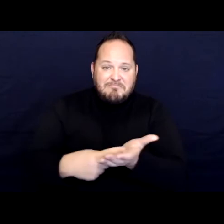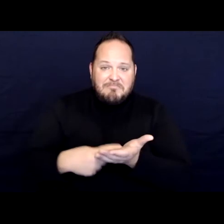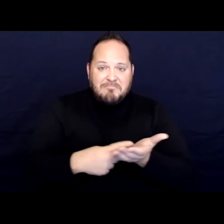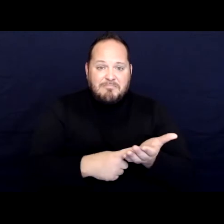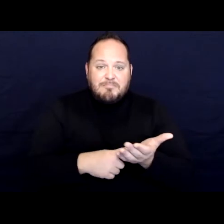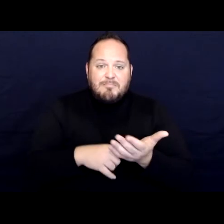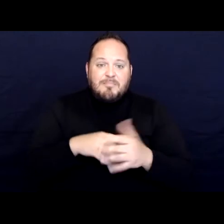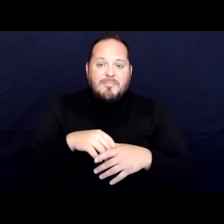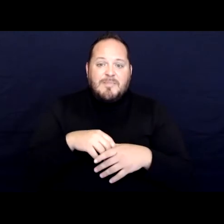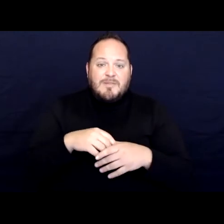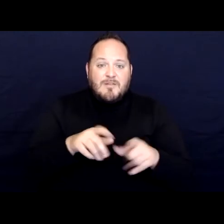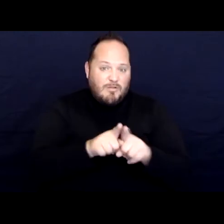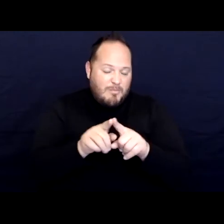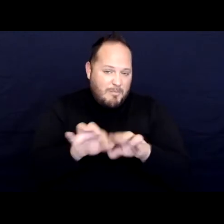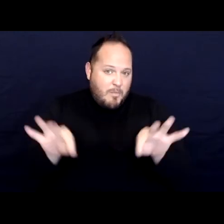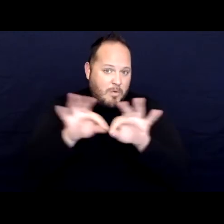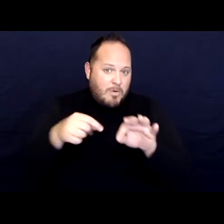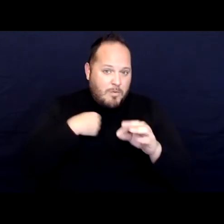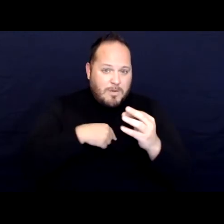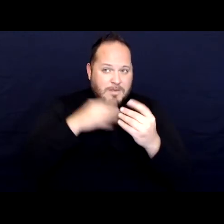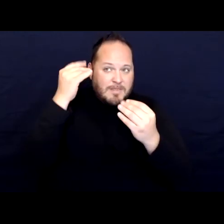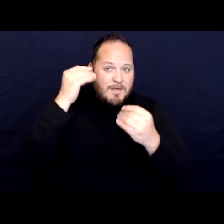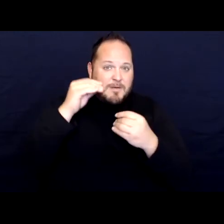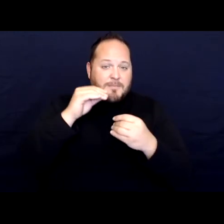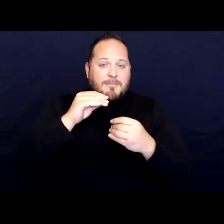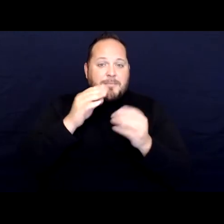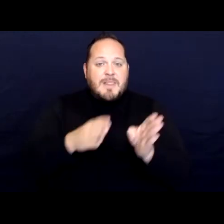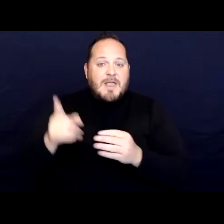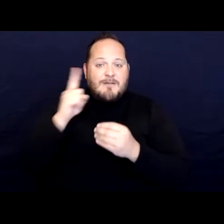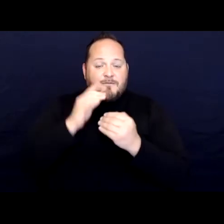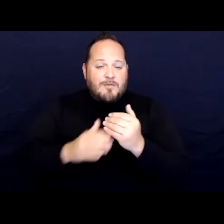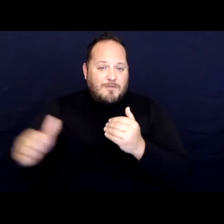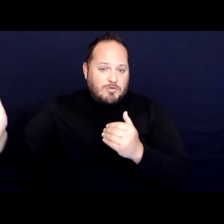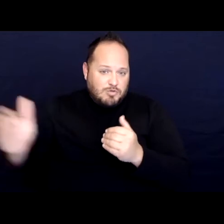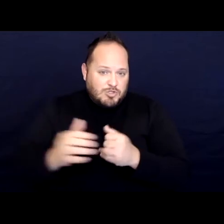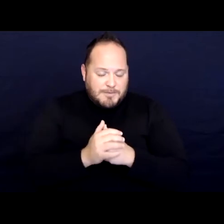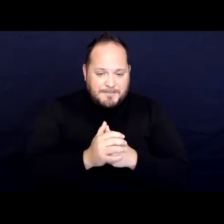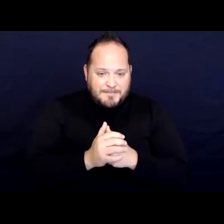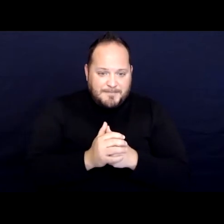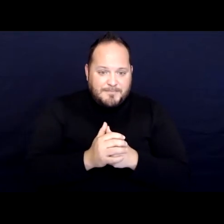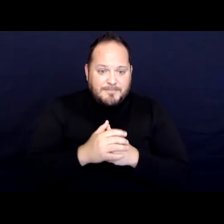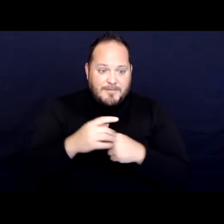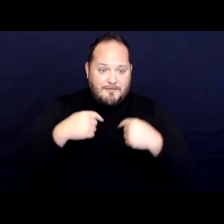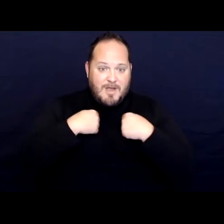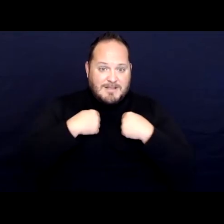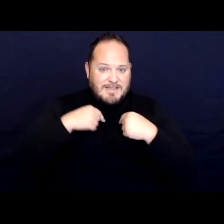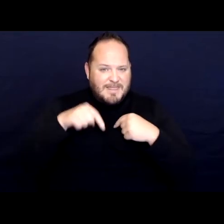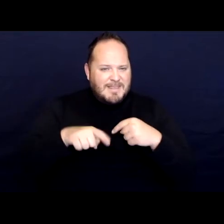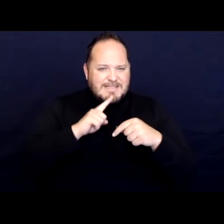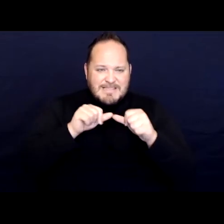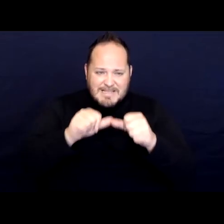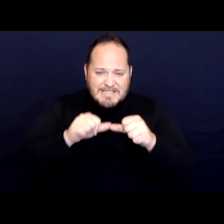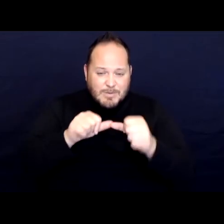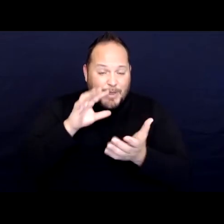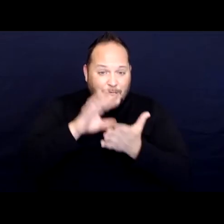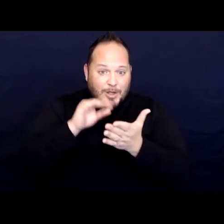in planning for the future. I mean, like I said, for us, this entire process, and it continues to be a learning process. I don't see